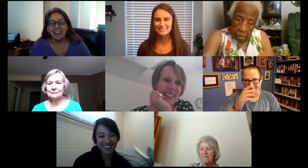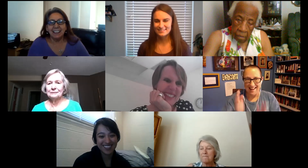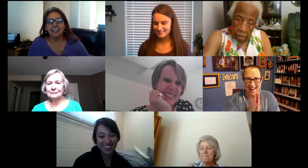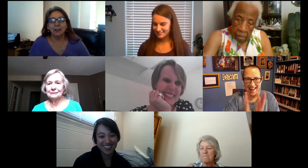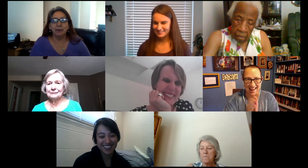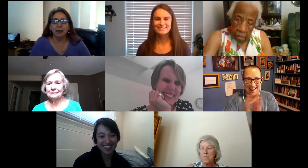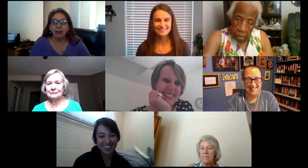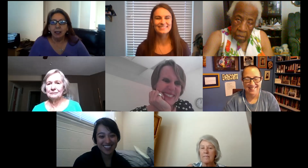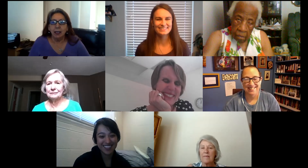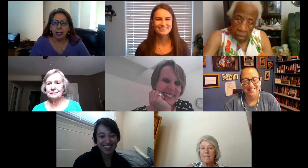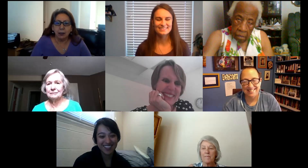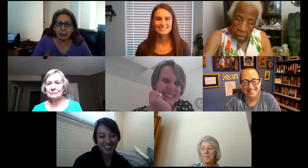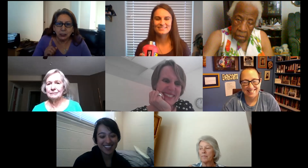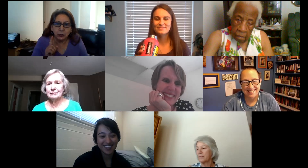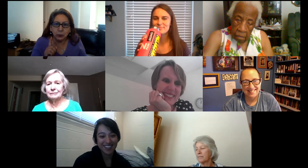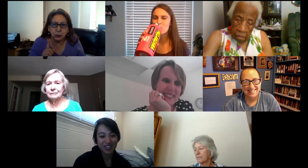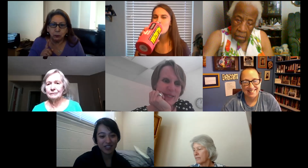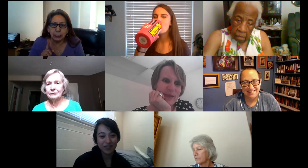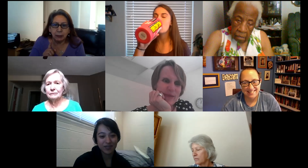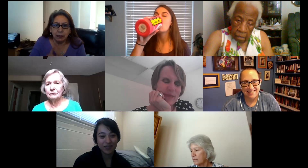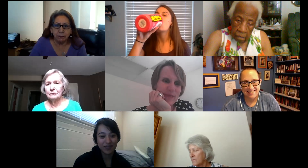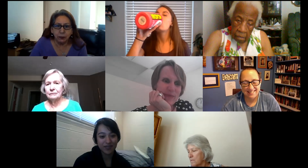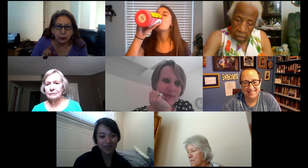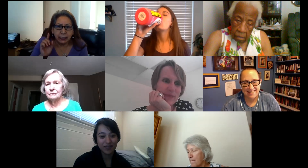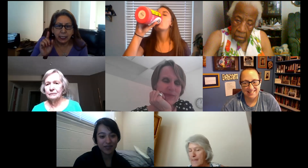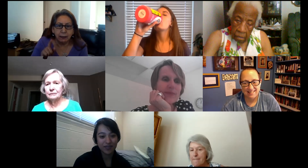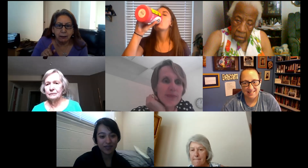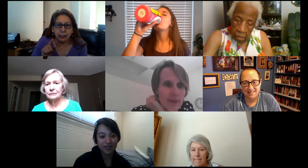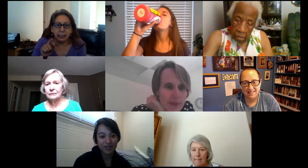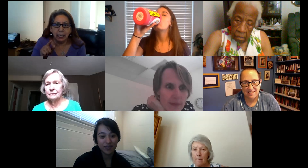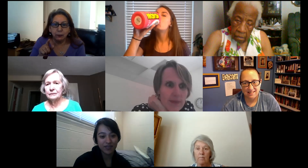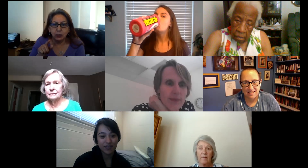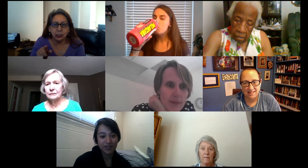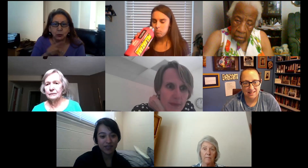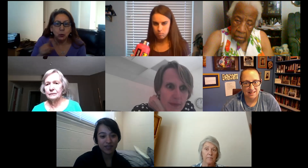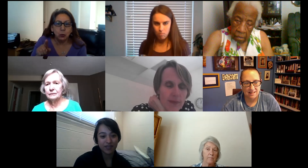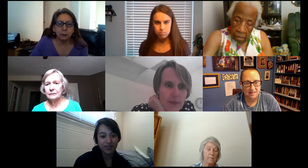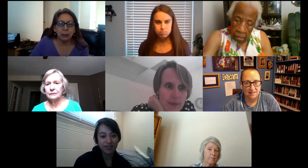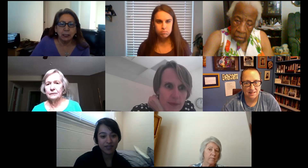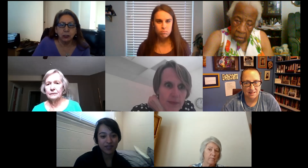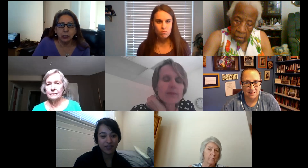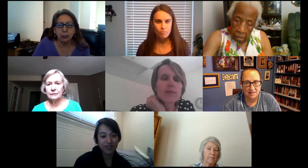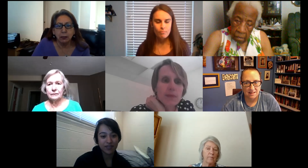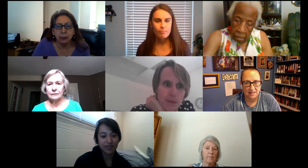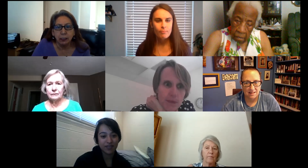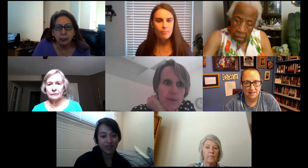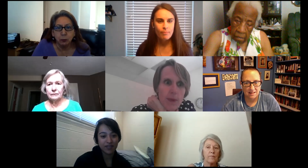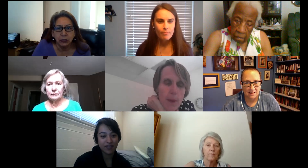And I wanted to recommend for those that can't, like Catherine, she didn't know who was speaking. She can click on where it says